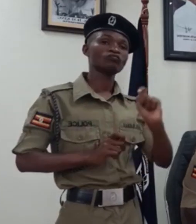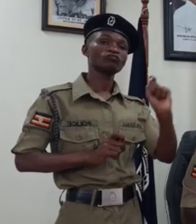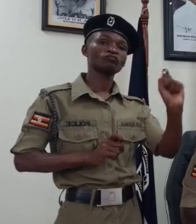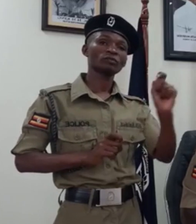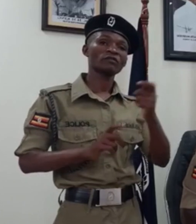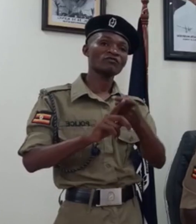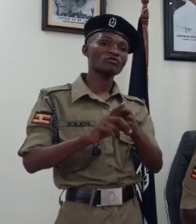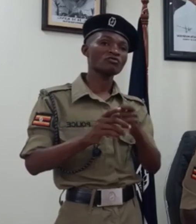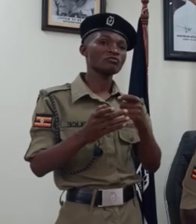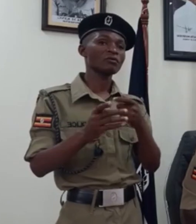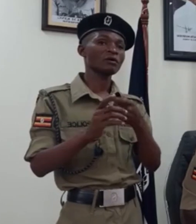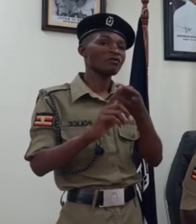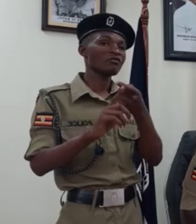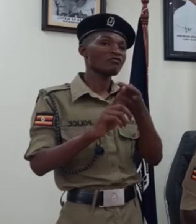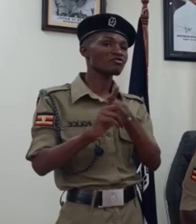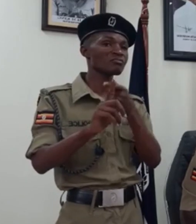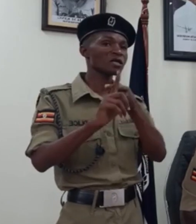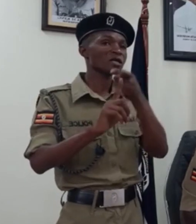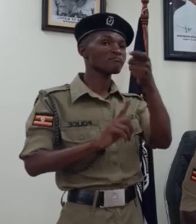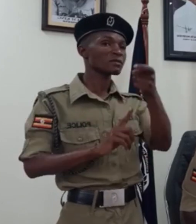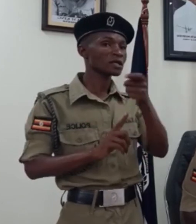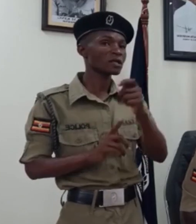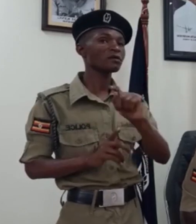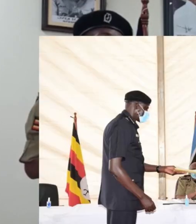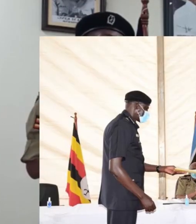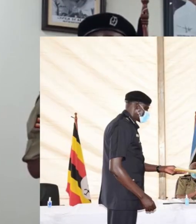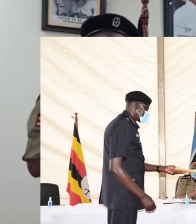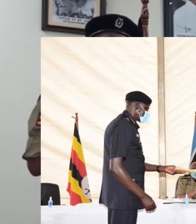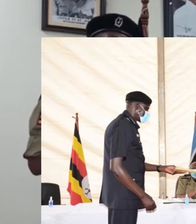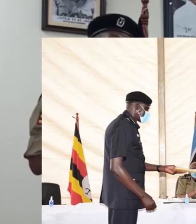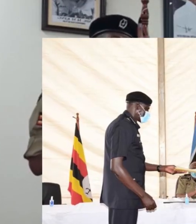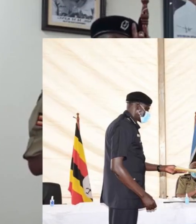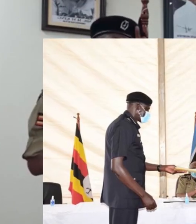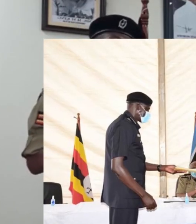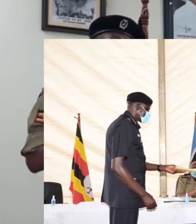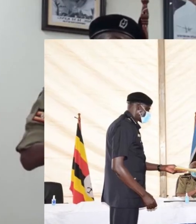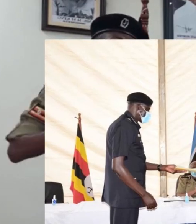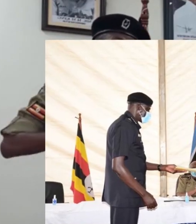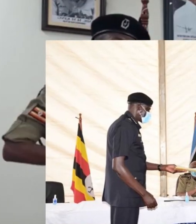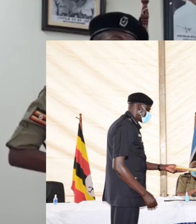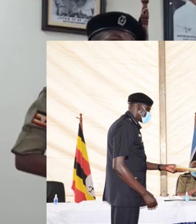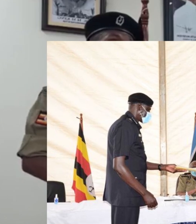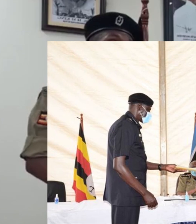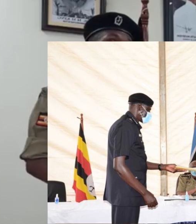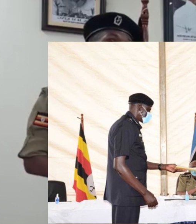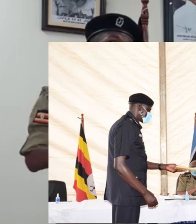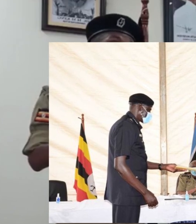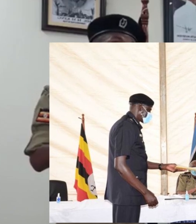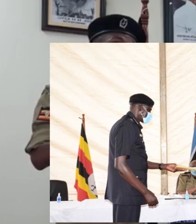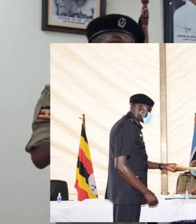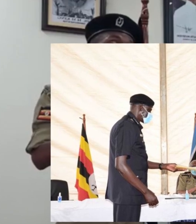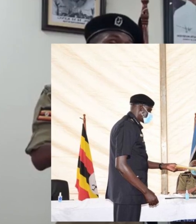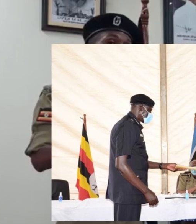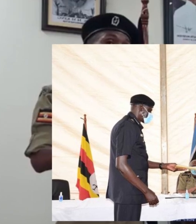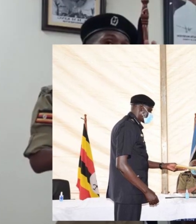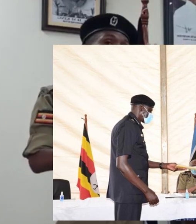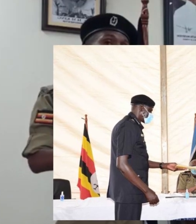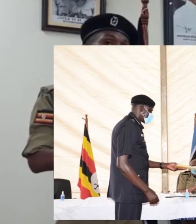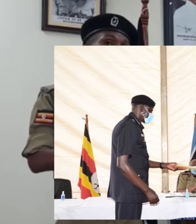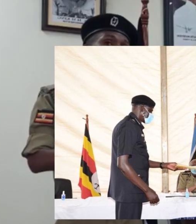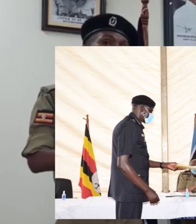n'okukungubaga. Ku lwokuna nga 26 omulambo guno gujja kutwalibwa okuva e